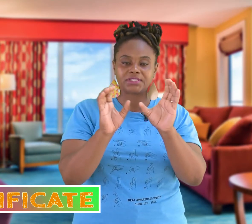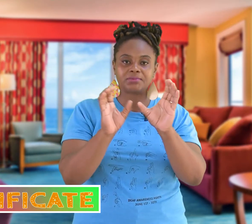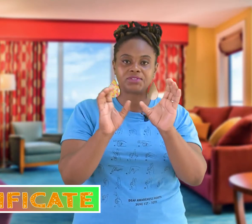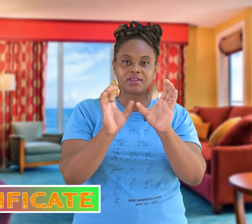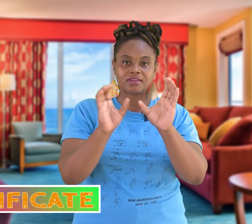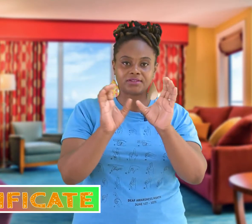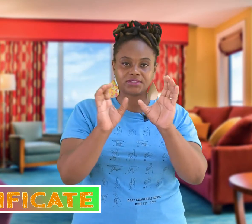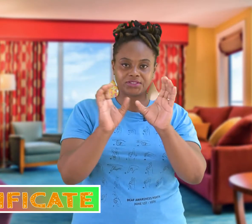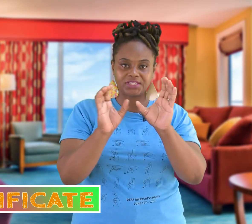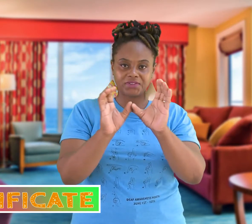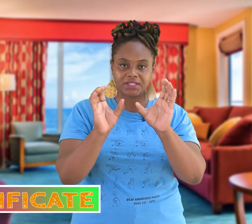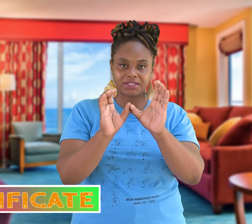them together. Certificate.